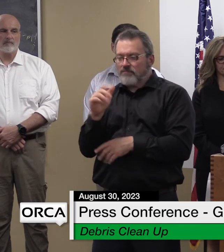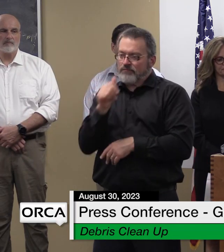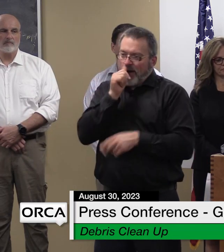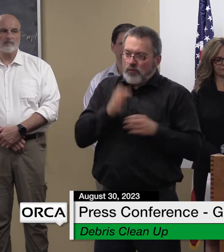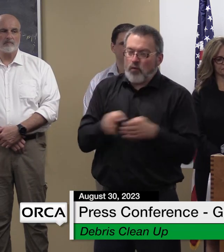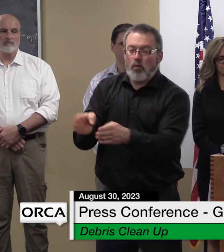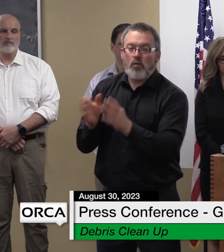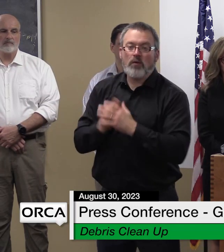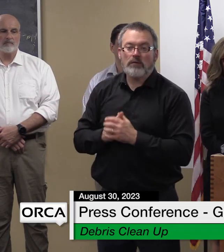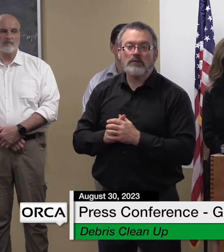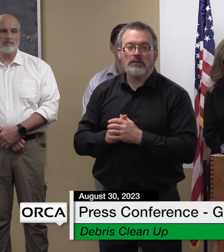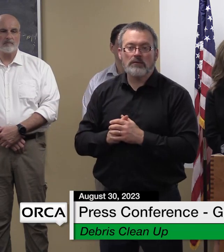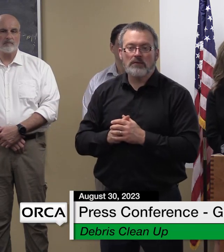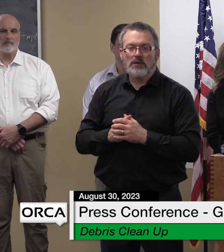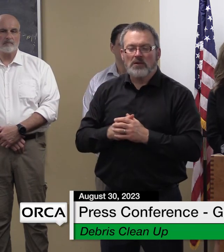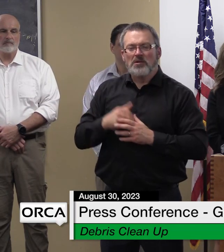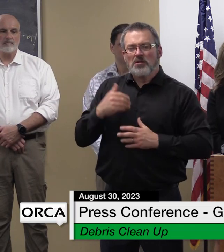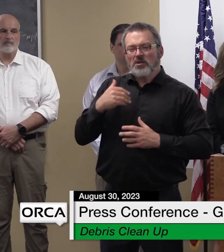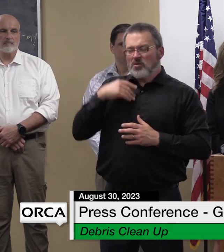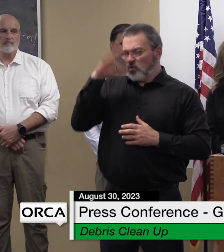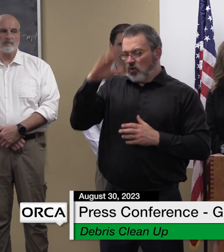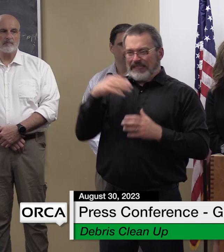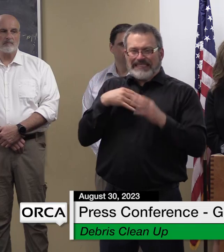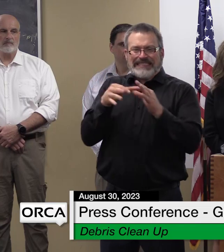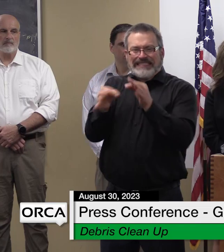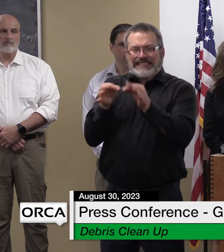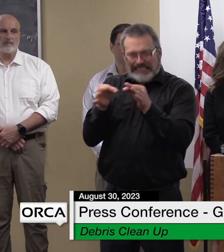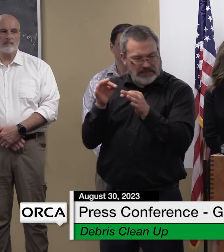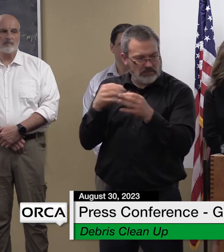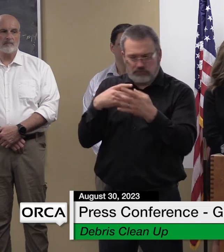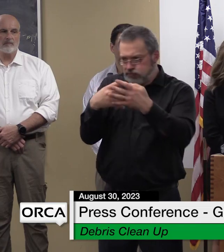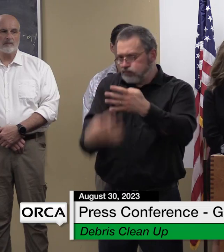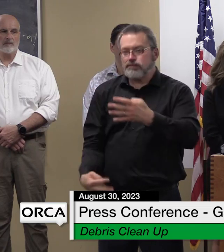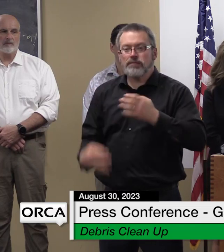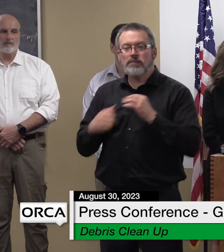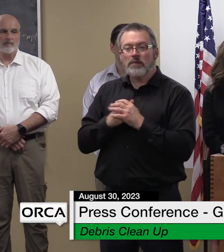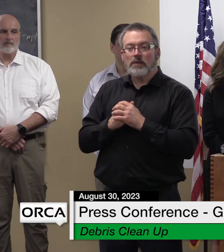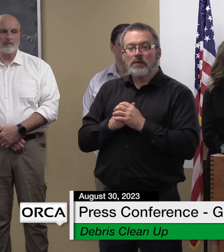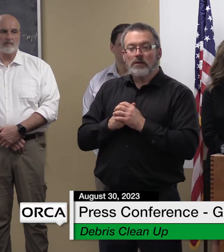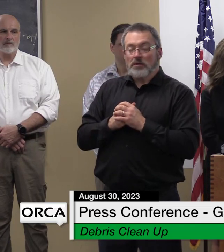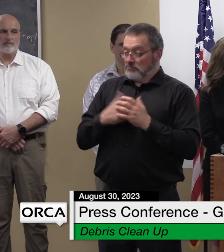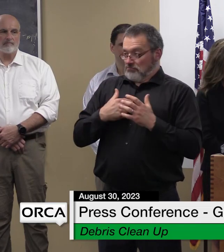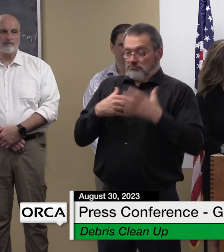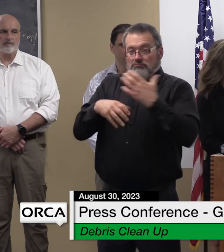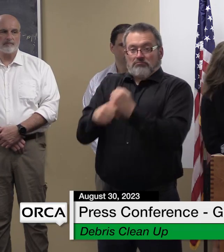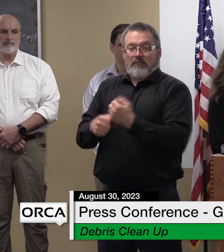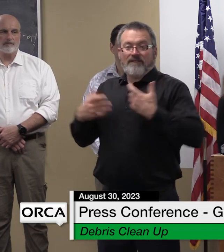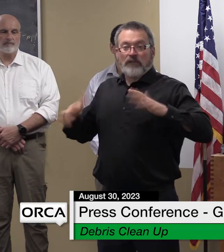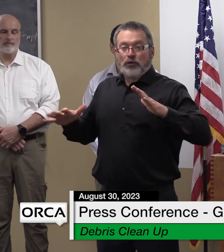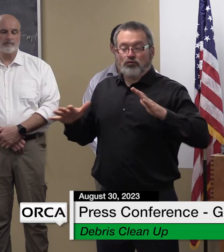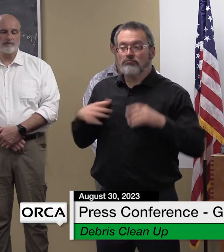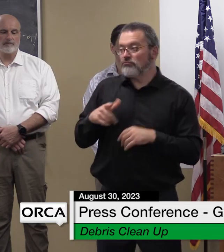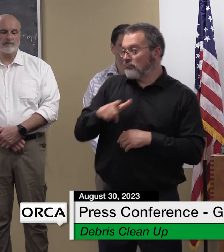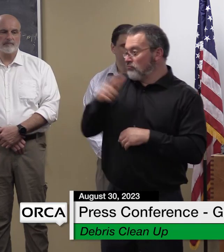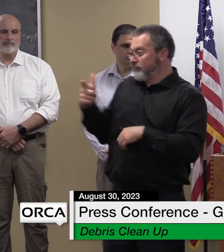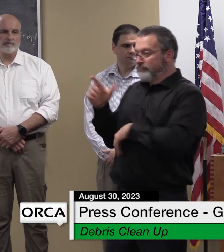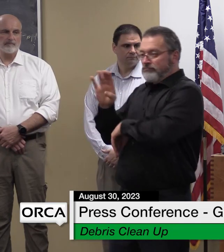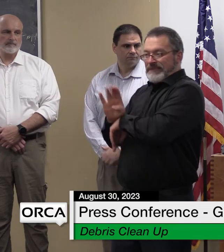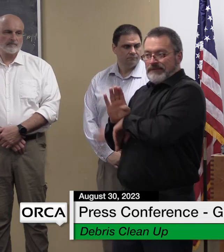come up in a number of different times. So with that, I'm going to turn it over to Secretary Curley. Ma'am? Great.